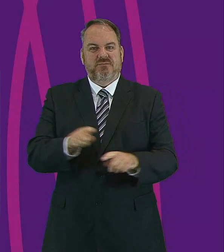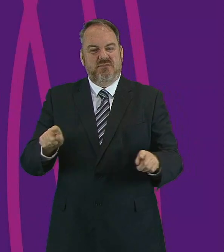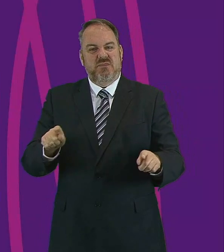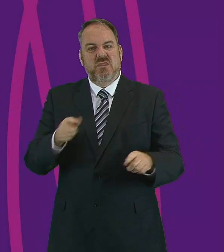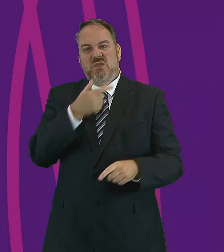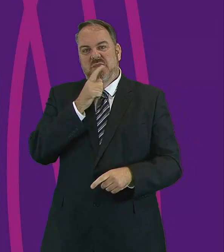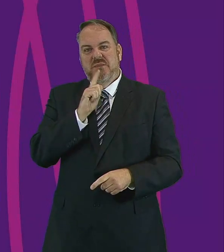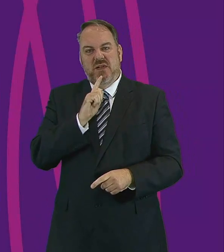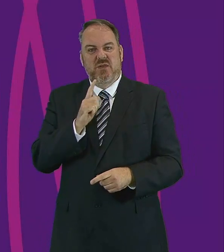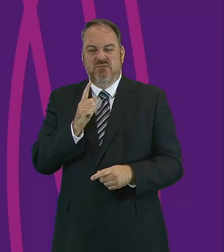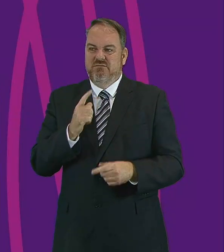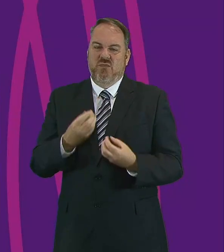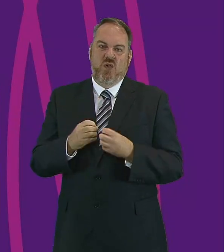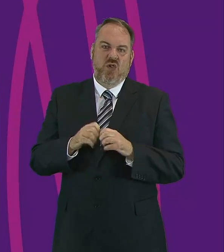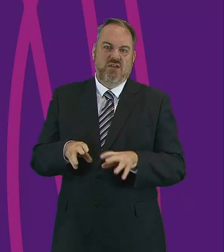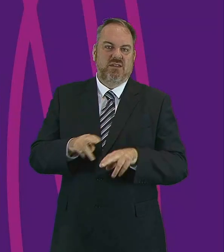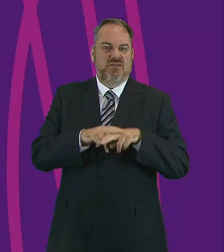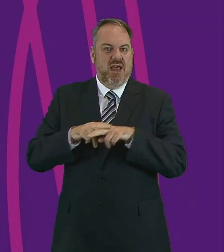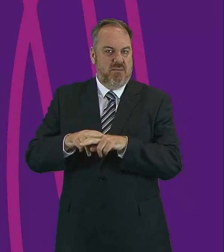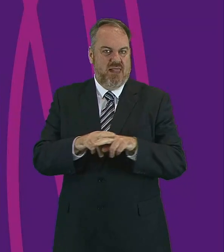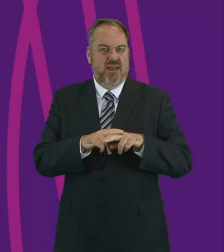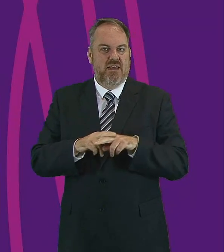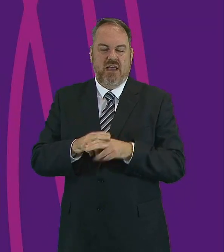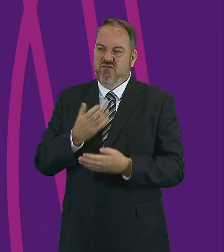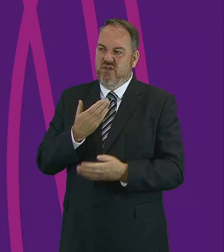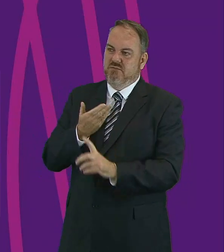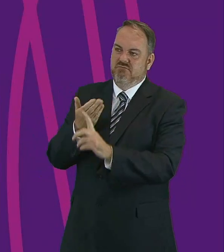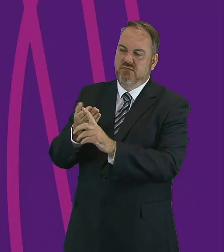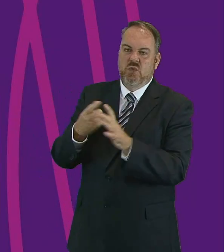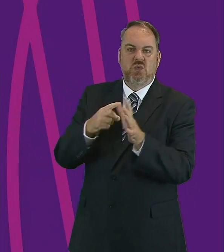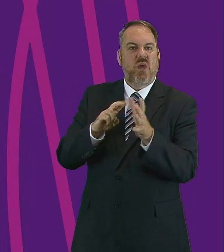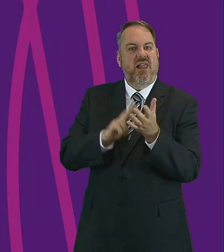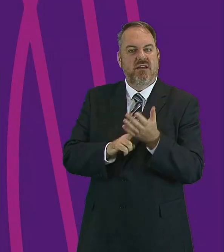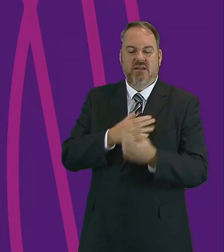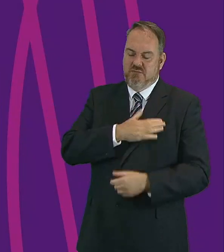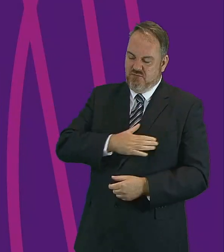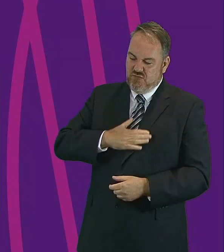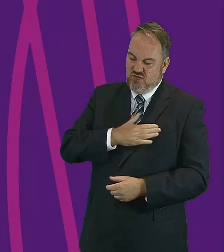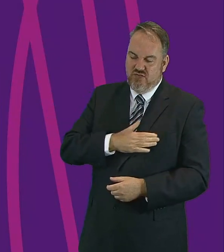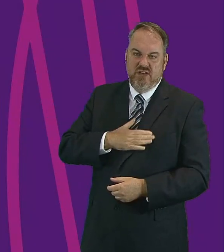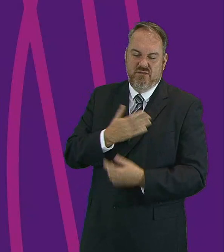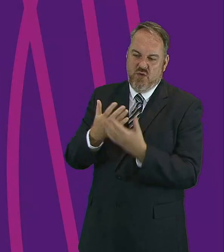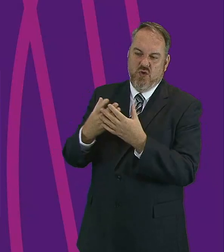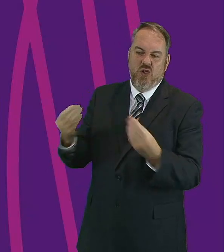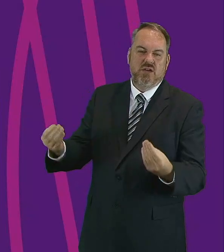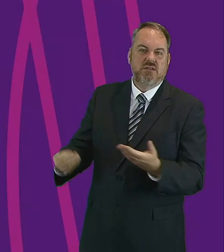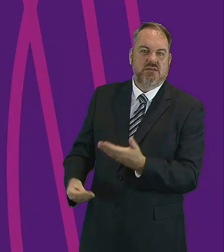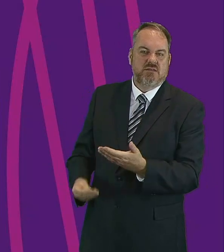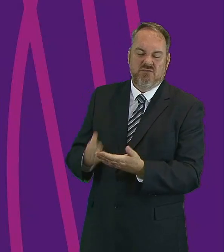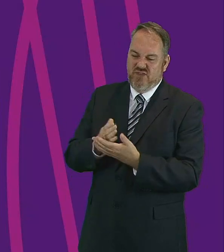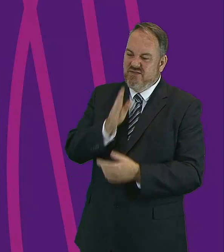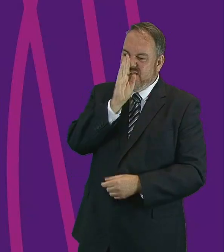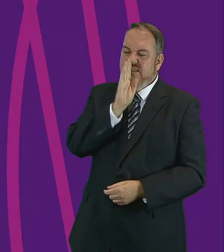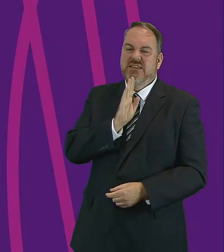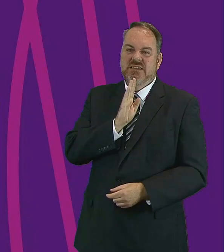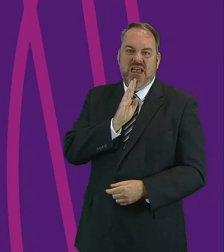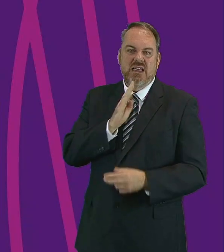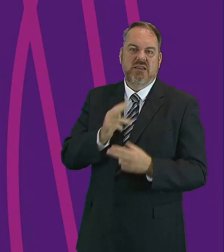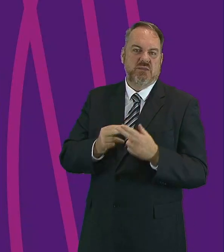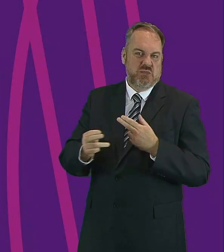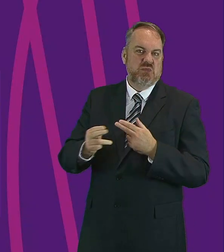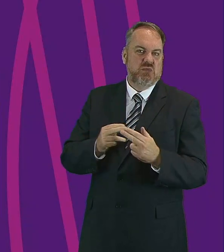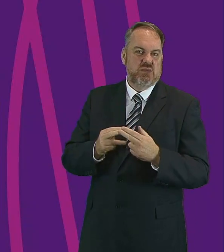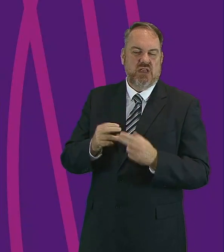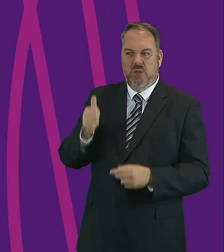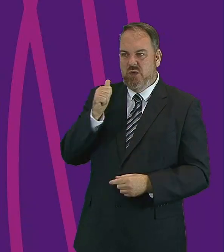Alan's position, and specifically to him for the loss he and his family have suffered. I deeply regret, and I know everybody does,